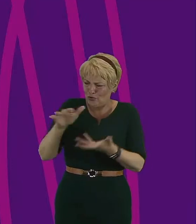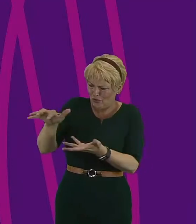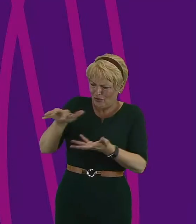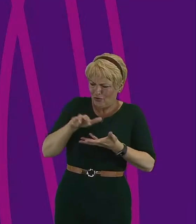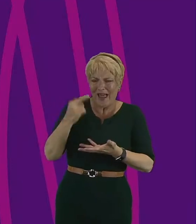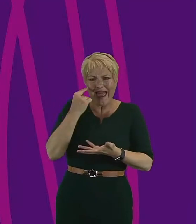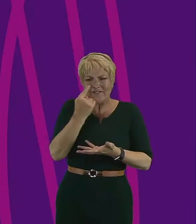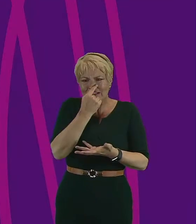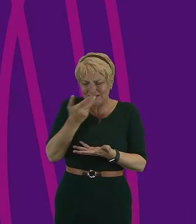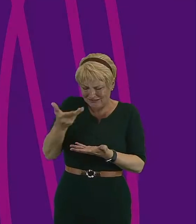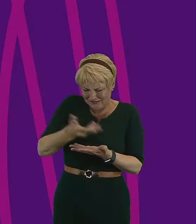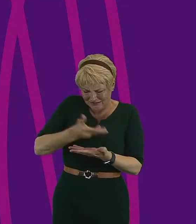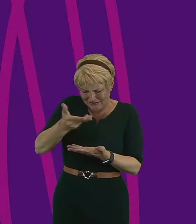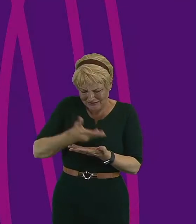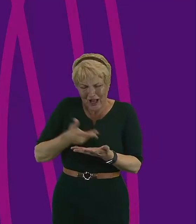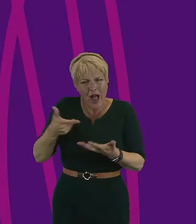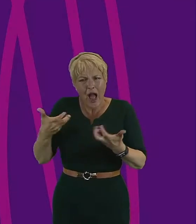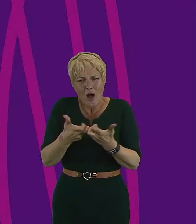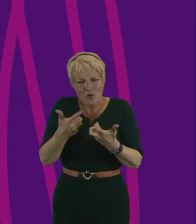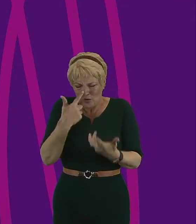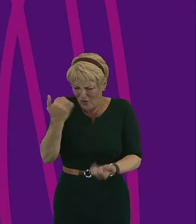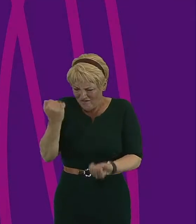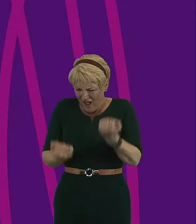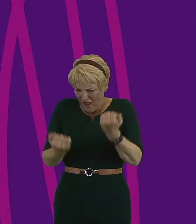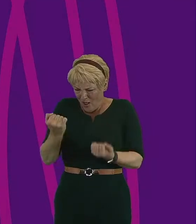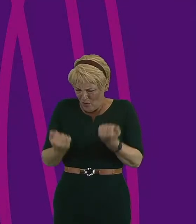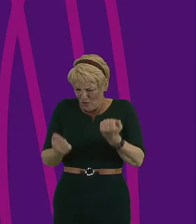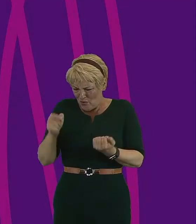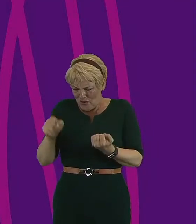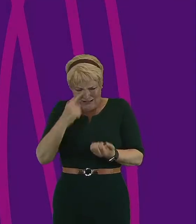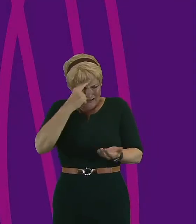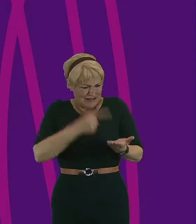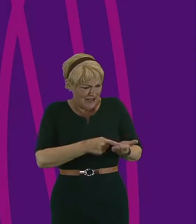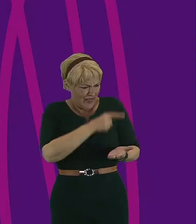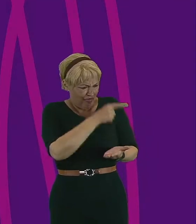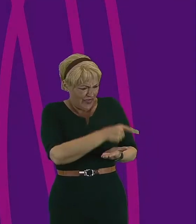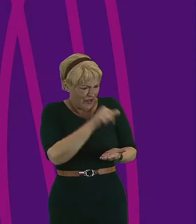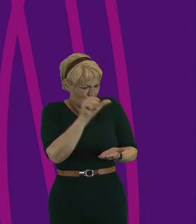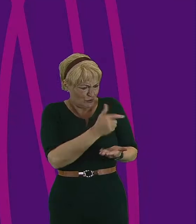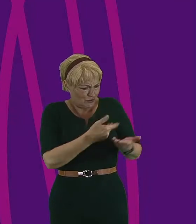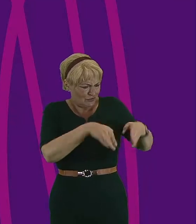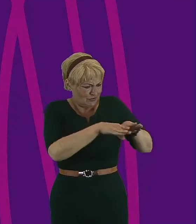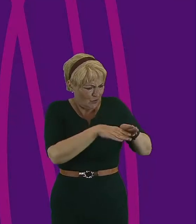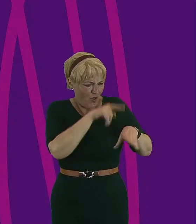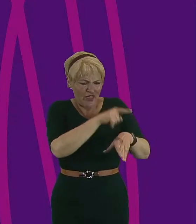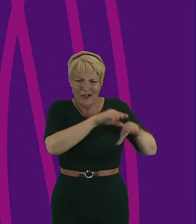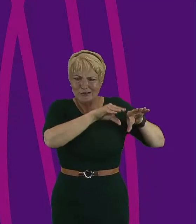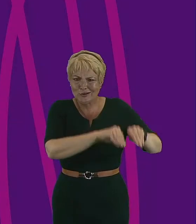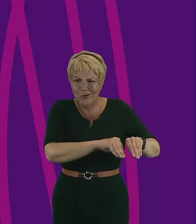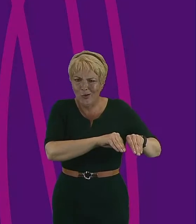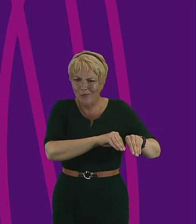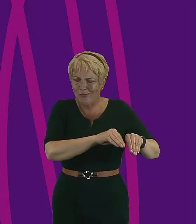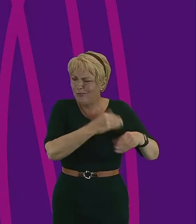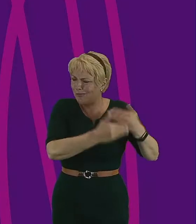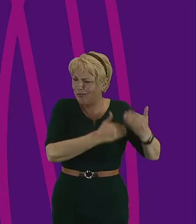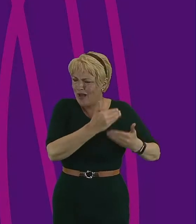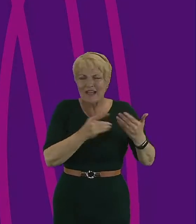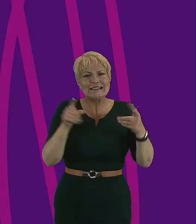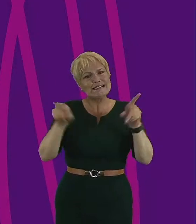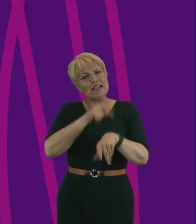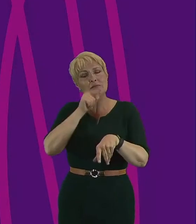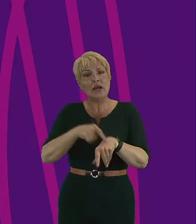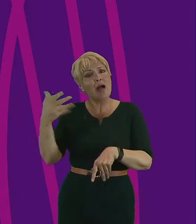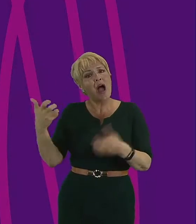restrictions, and how can the public, we welcome the parliamentary scrutiny, but how can the public expect to be kept